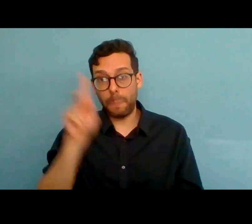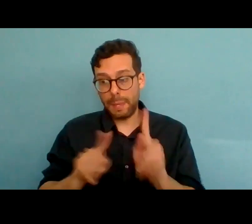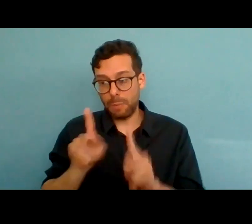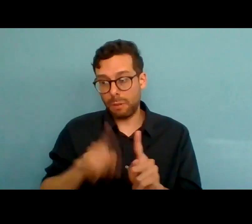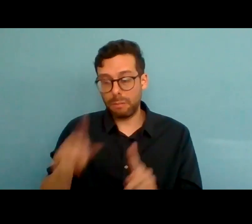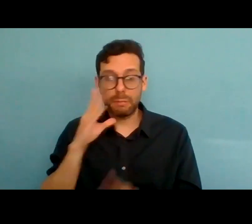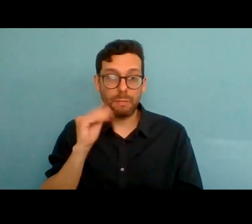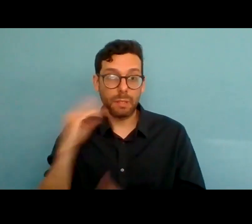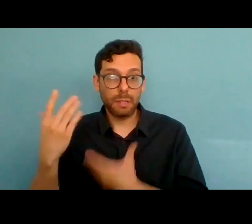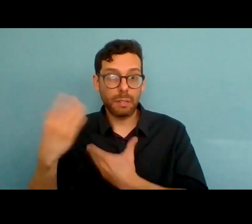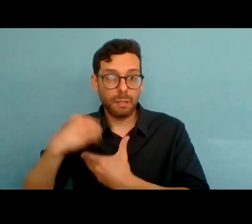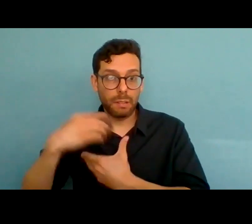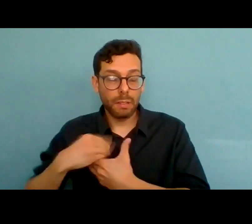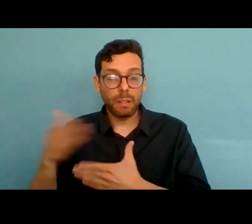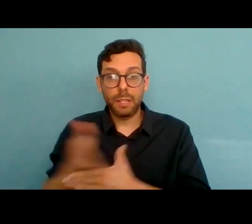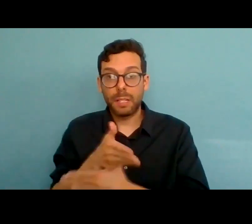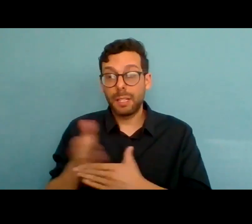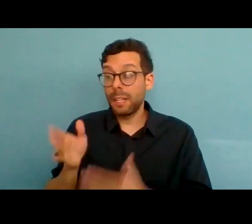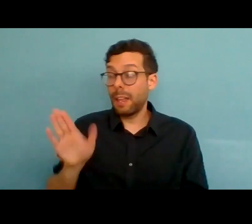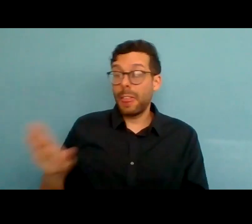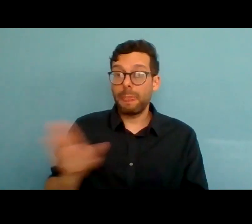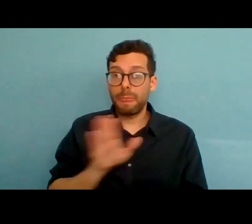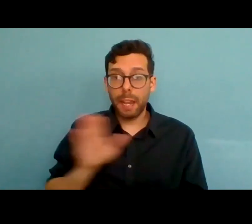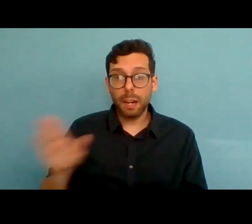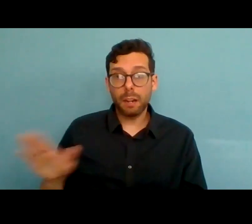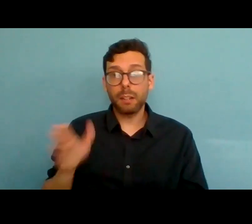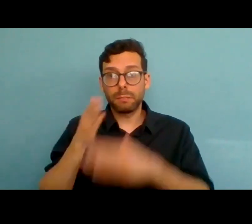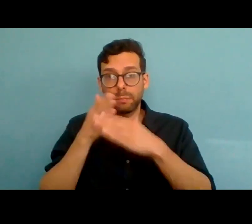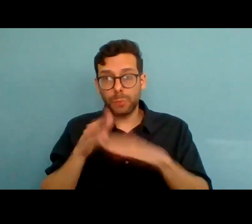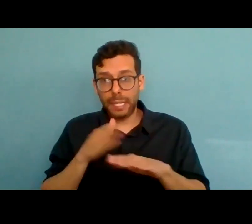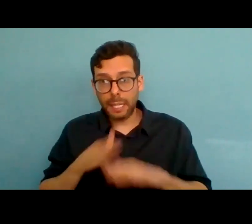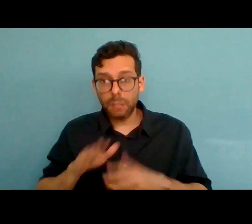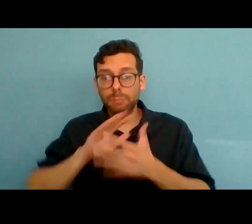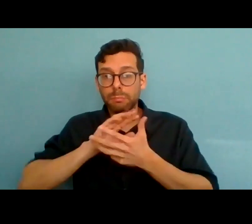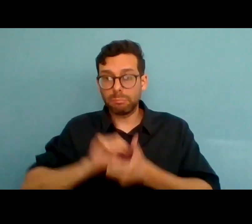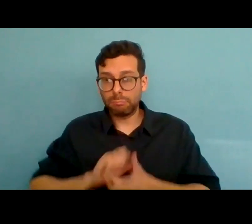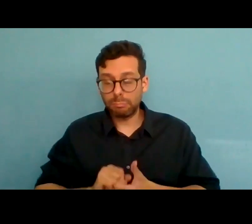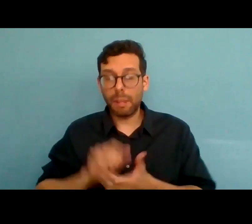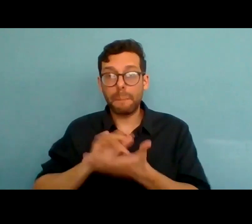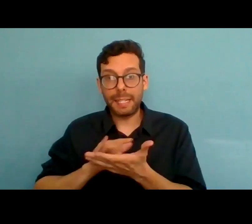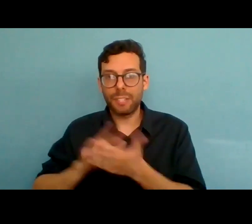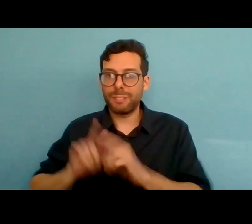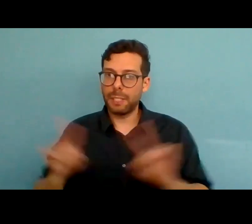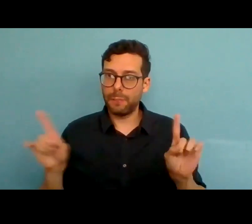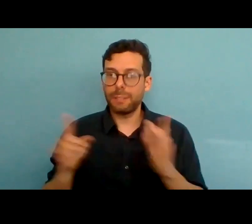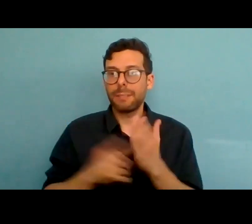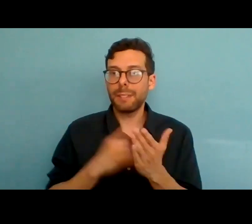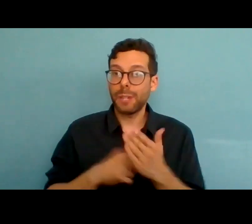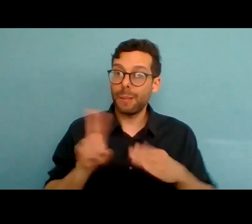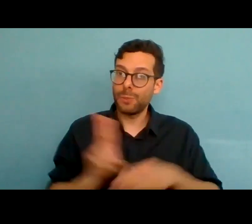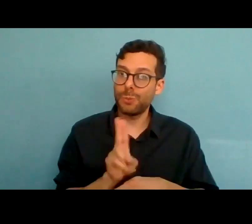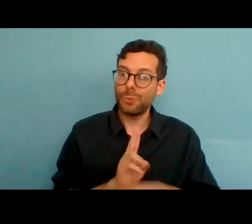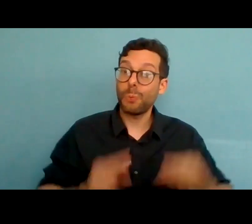a different way of metabolizing medications. And so you have to sometimes use more, sometimes use less. And so it's important to be